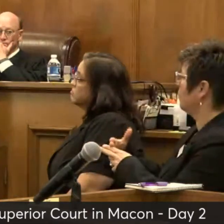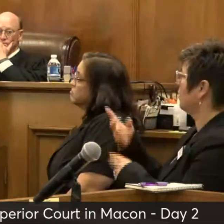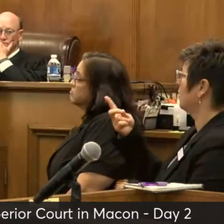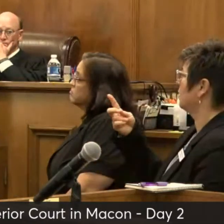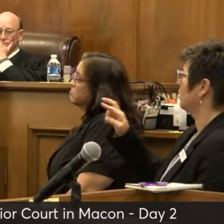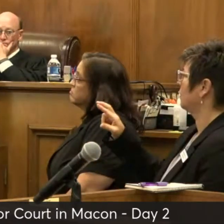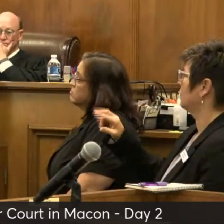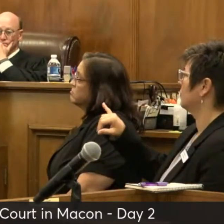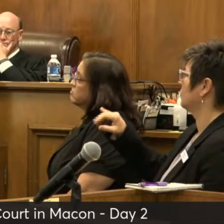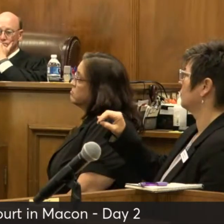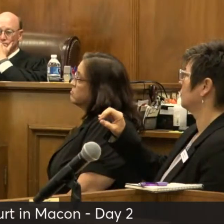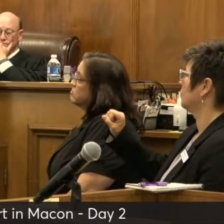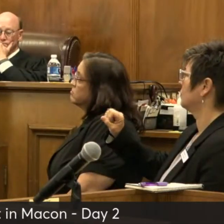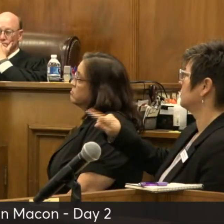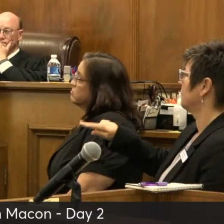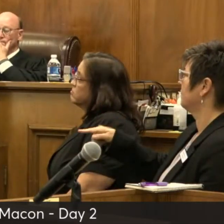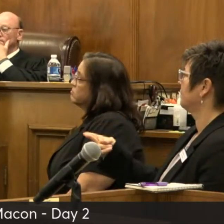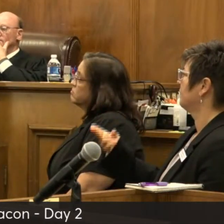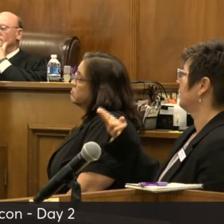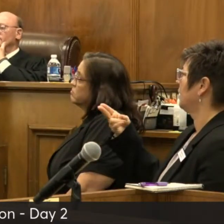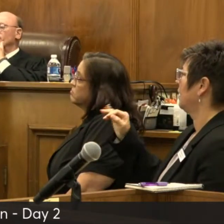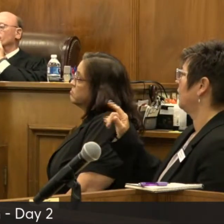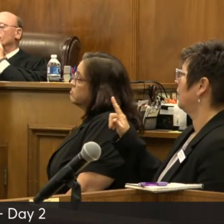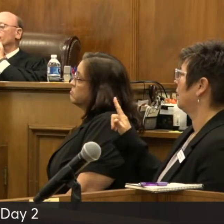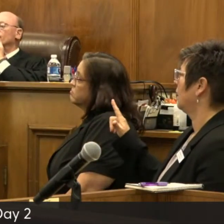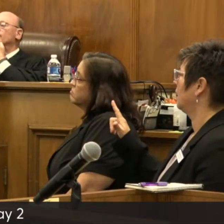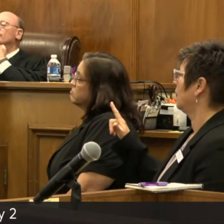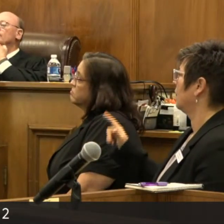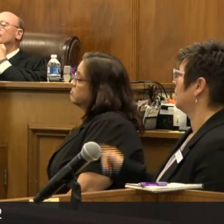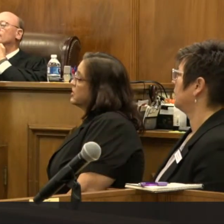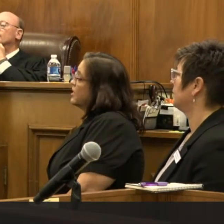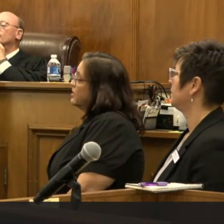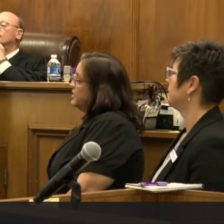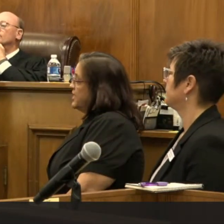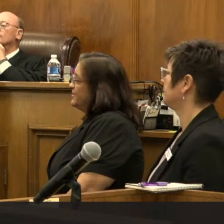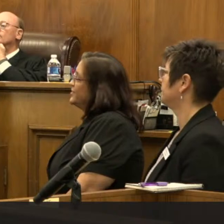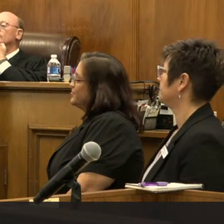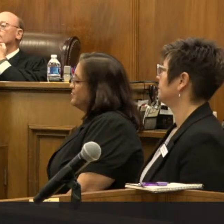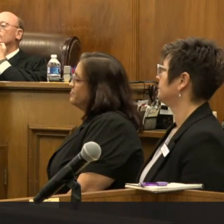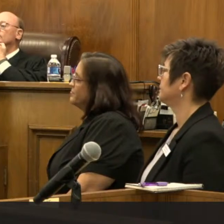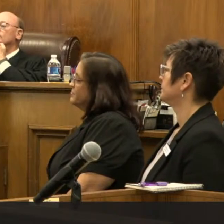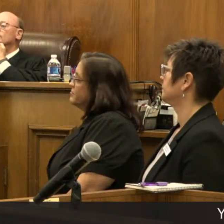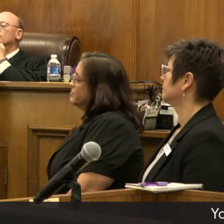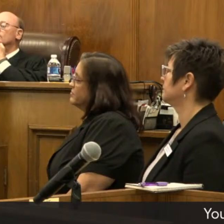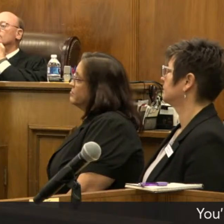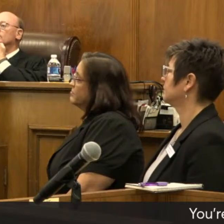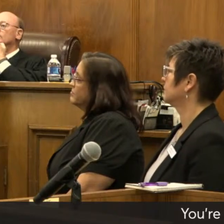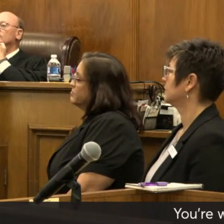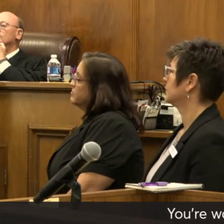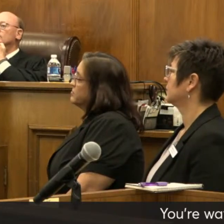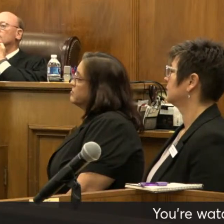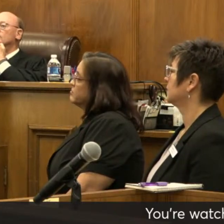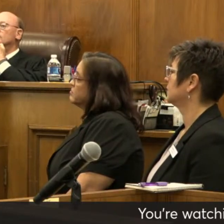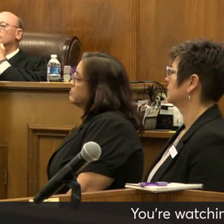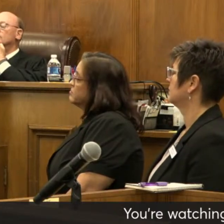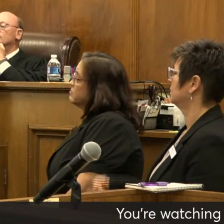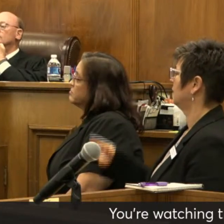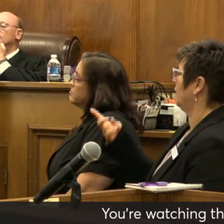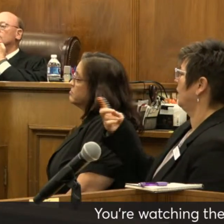Yes. Who is